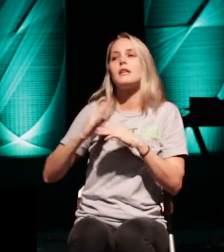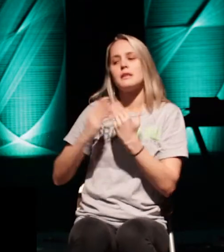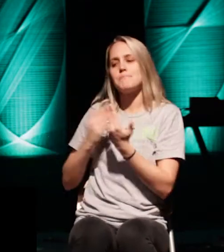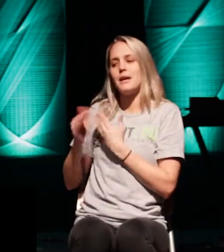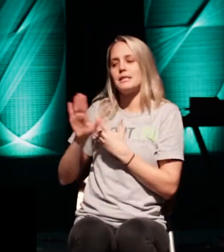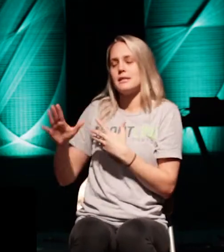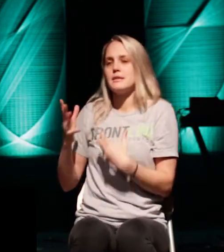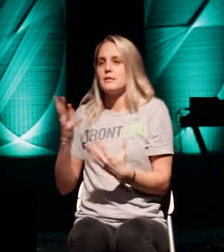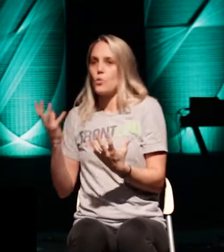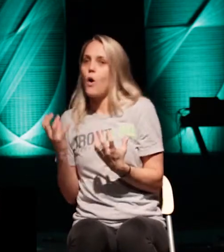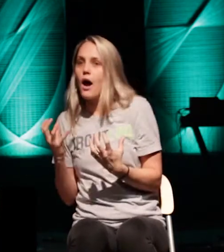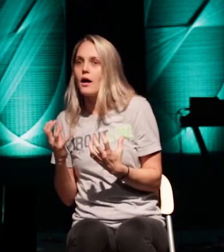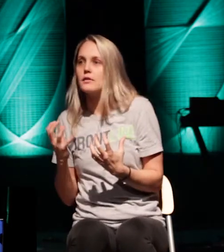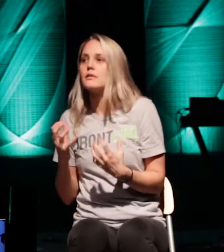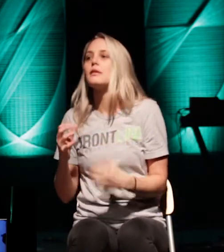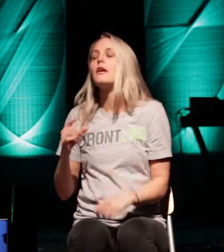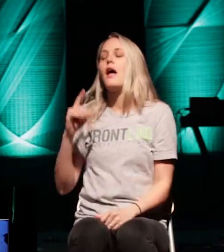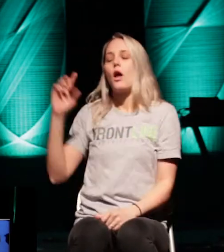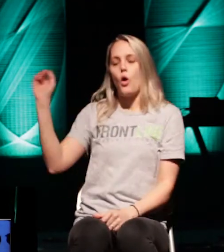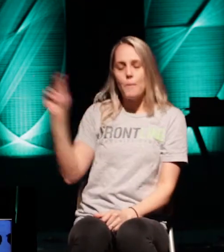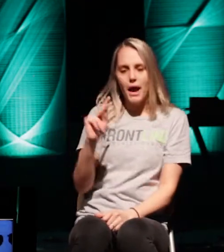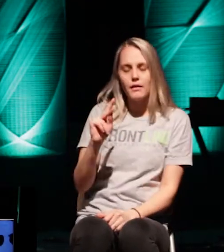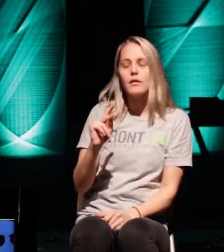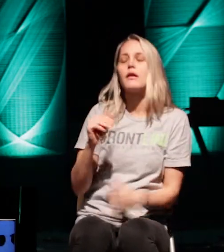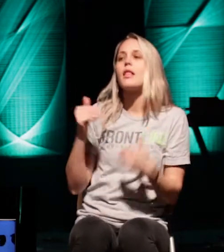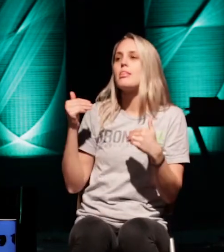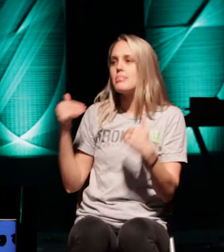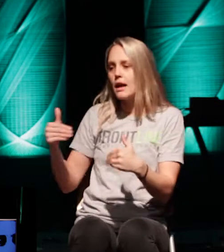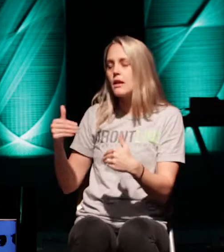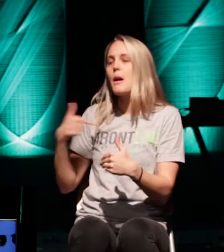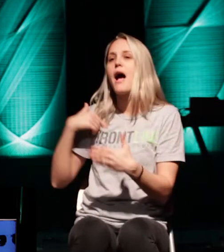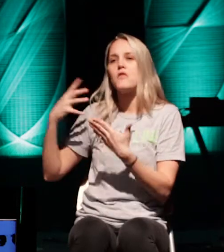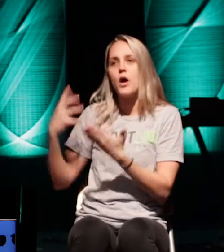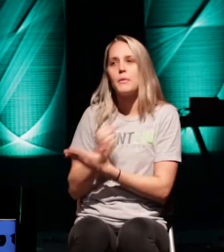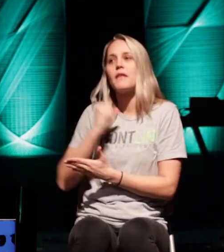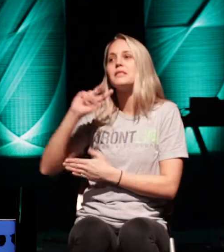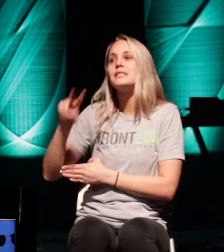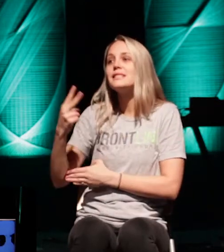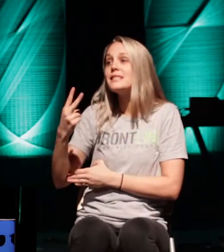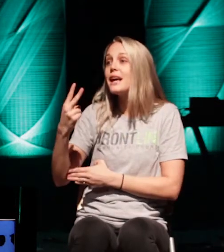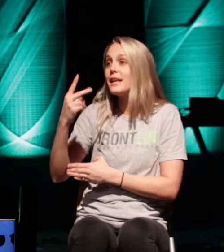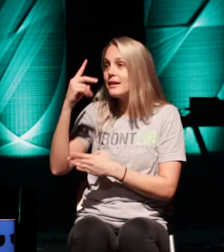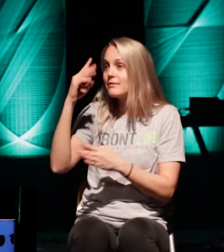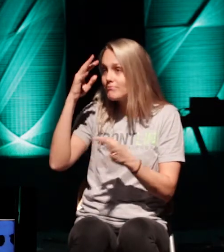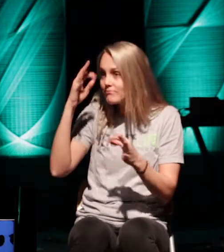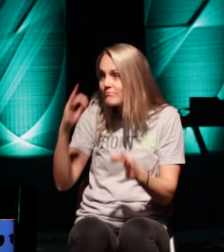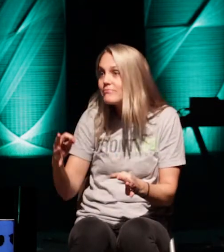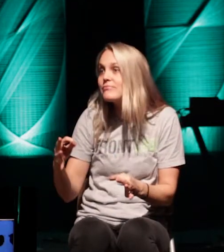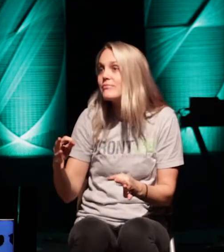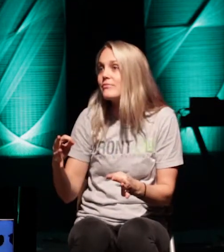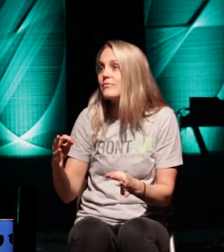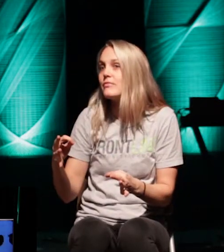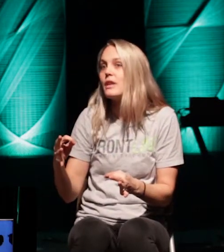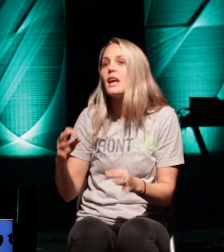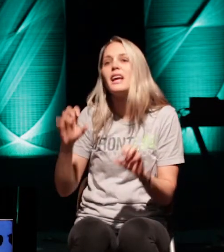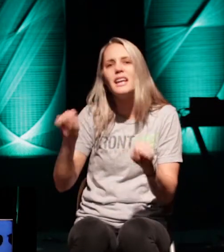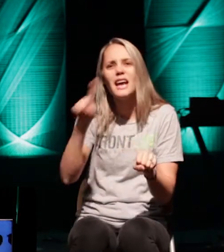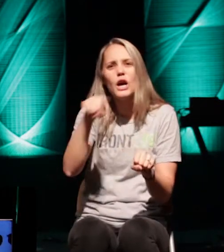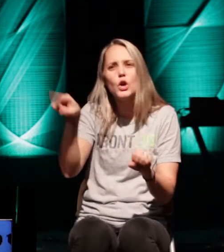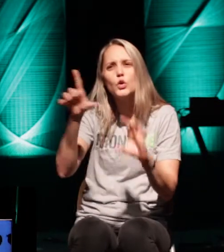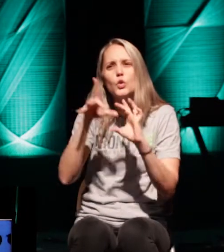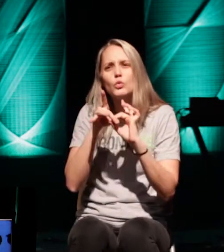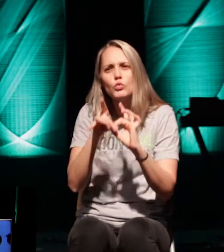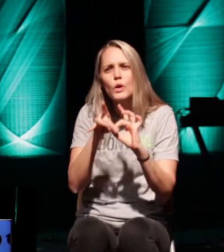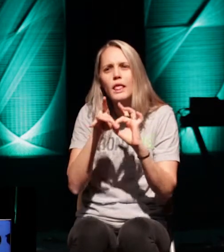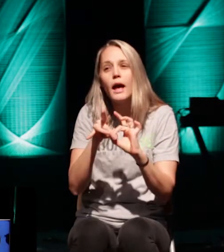him back to the place where he can make a decision. He gets a second chance. How many of us in the room can relate to a time where an act